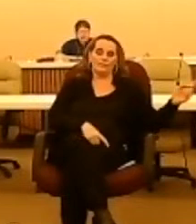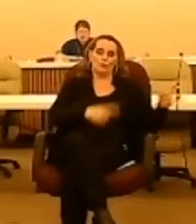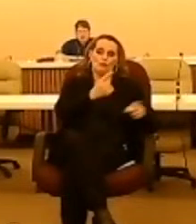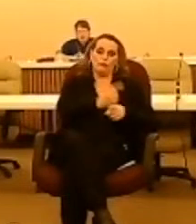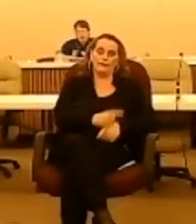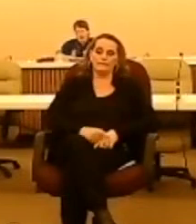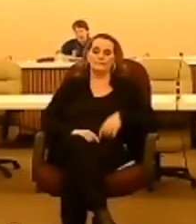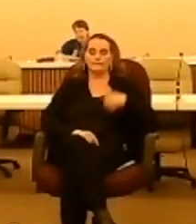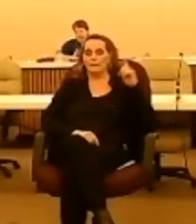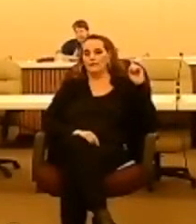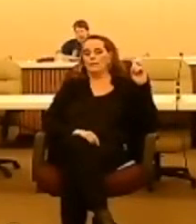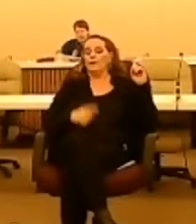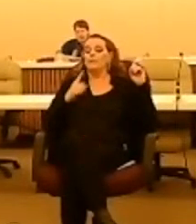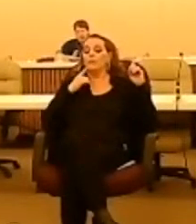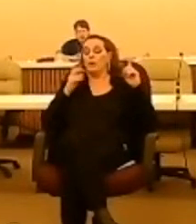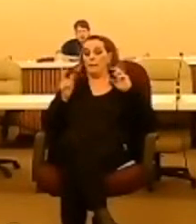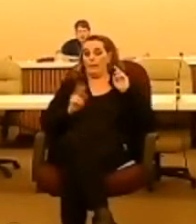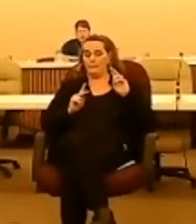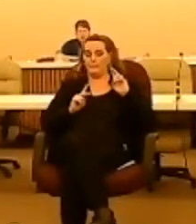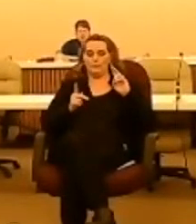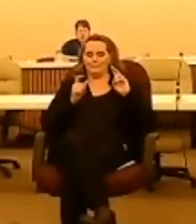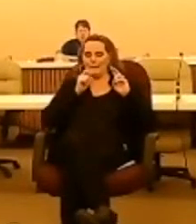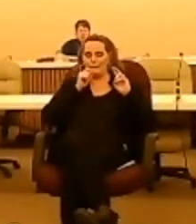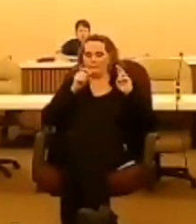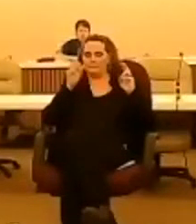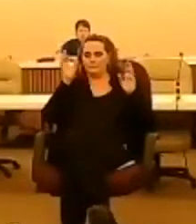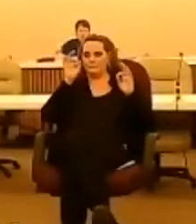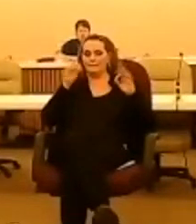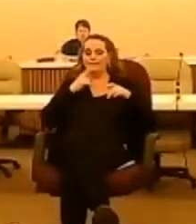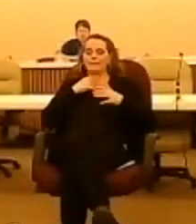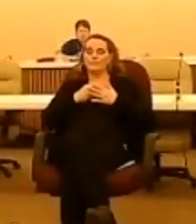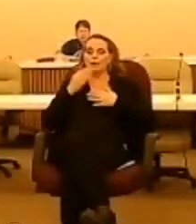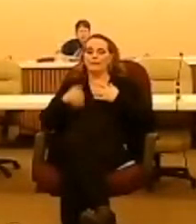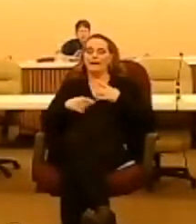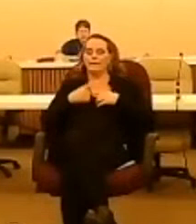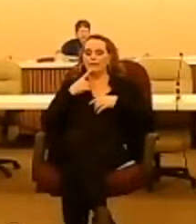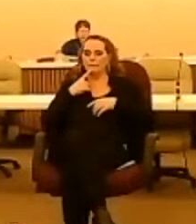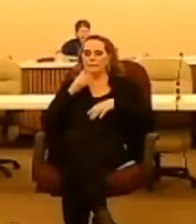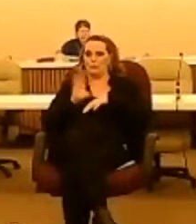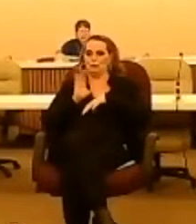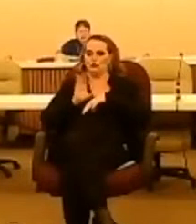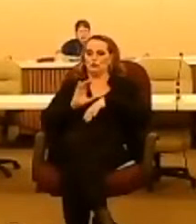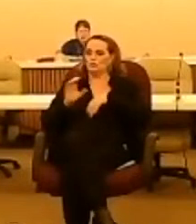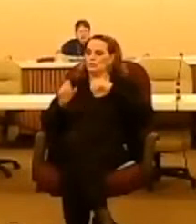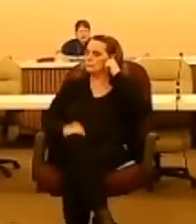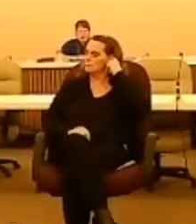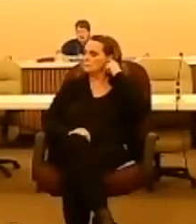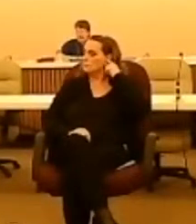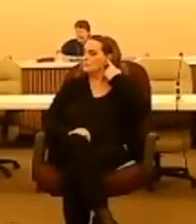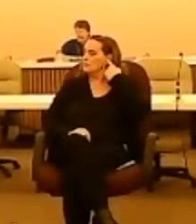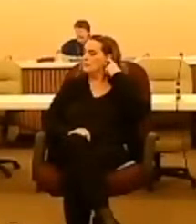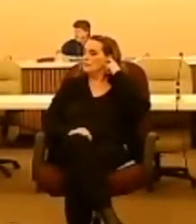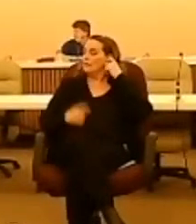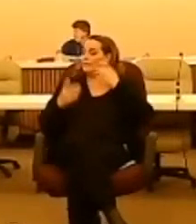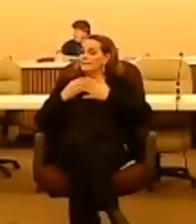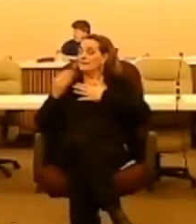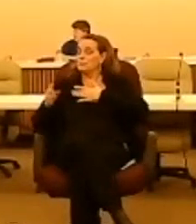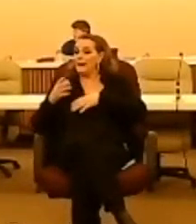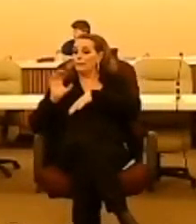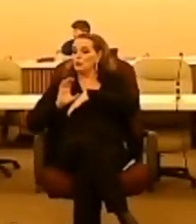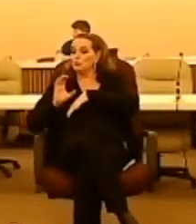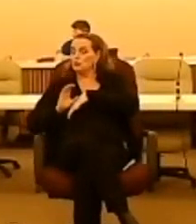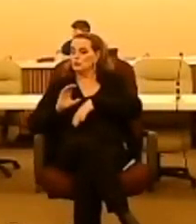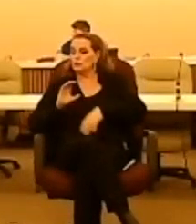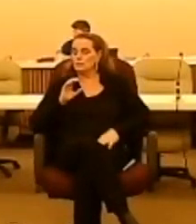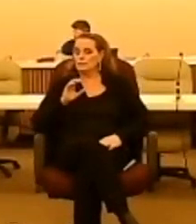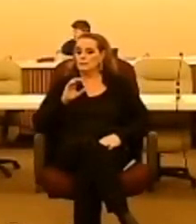that's for those who are unaware what we're talking about. This is for the purchase of Good Shepherd Great for news. $1. For the church